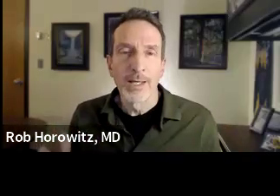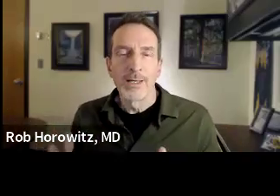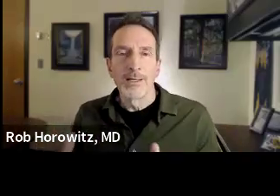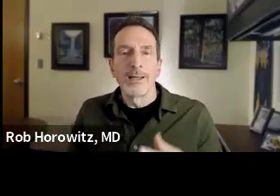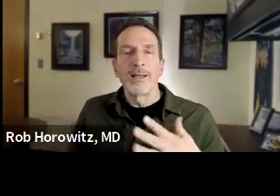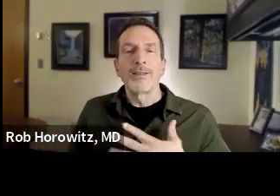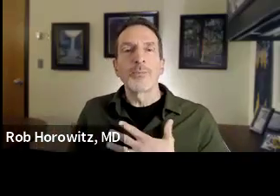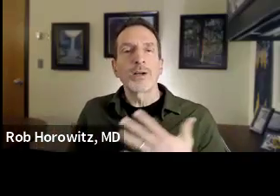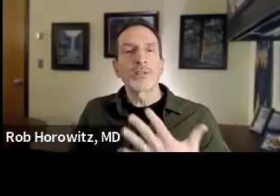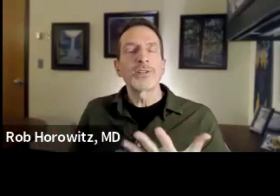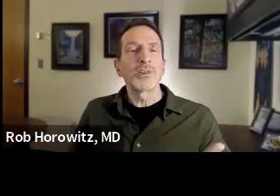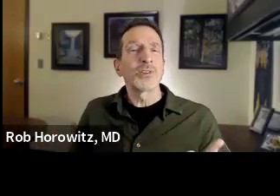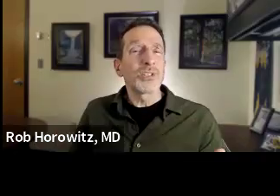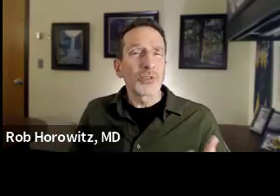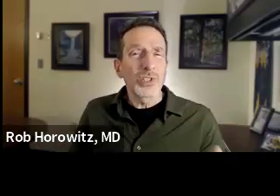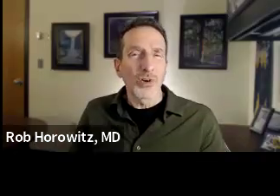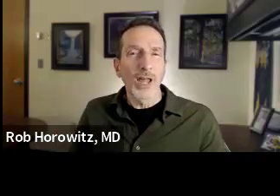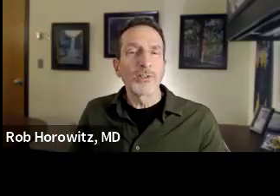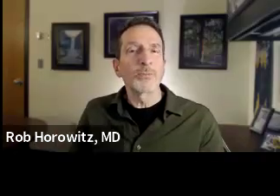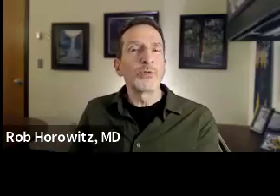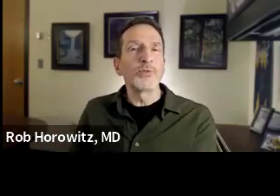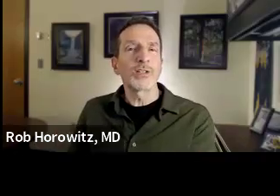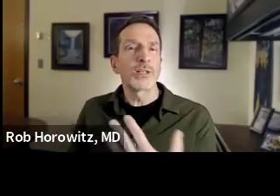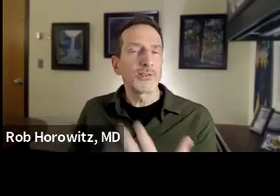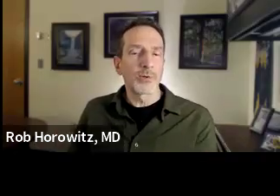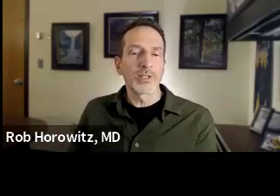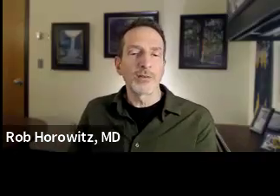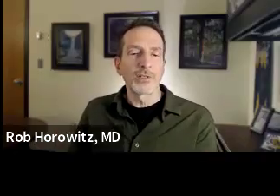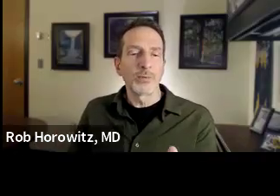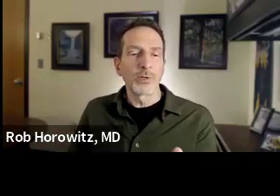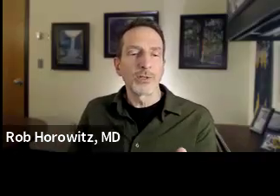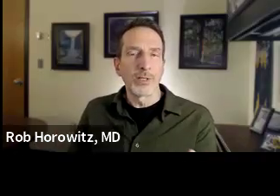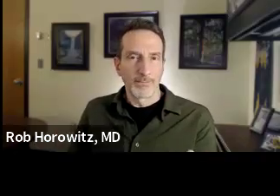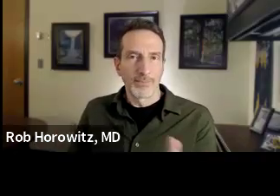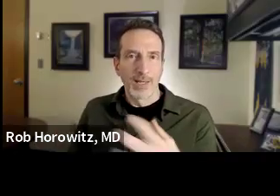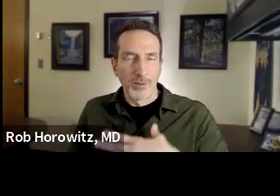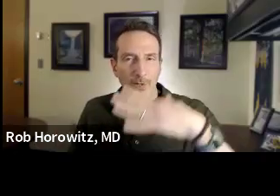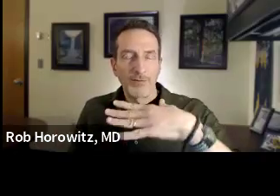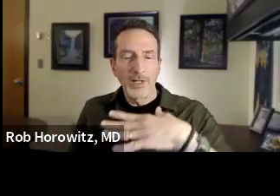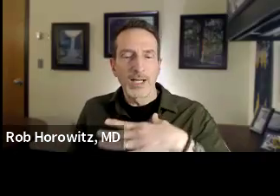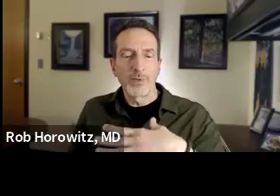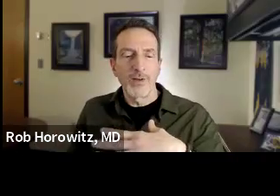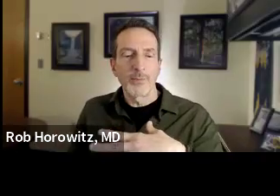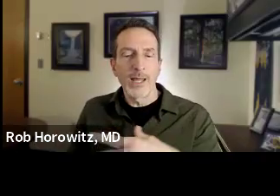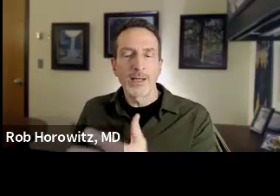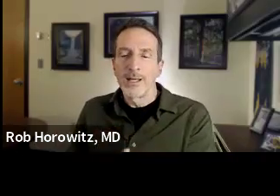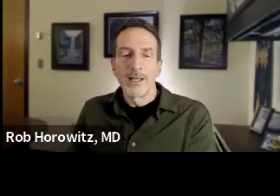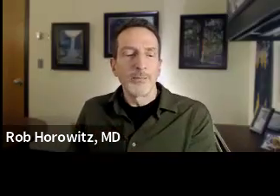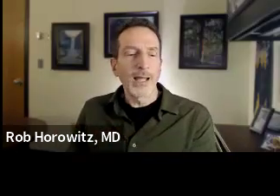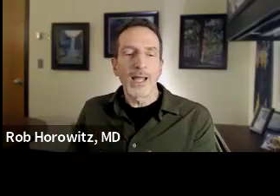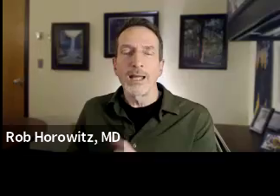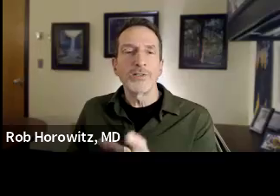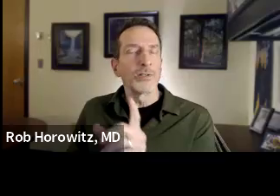approval, the parts of us that are still striving to prove ourselves to ourselves and the world. We're every age we've ever been.